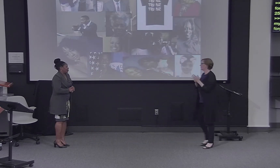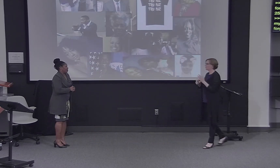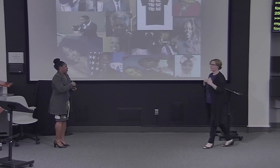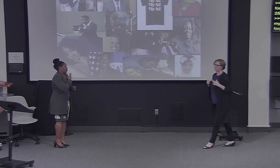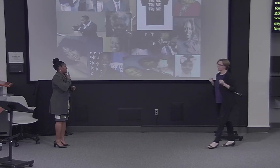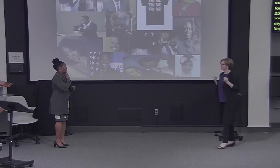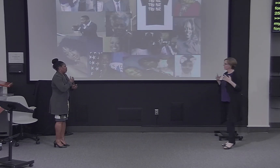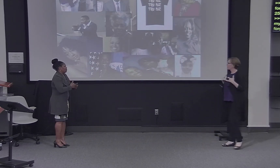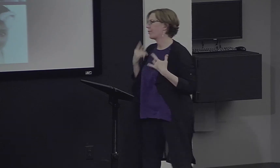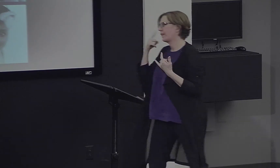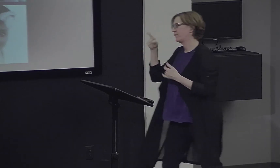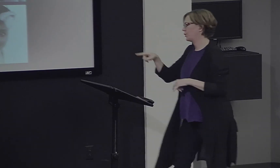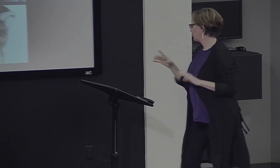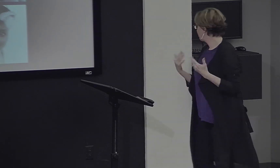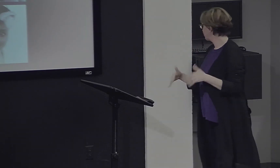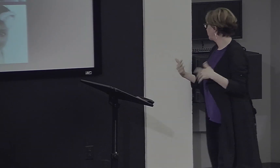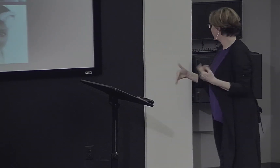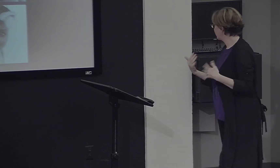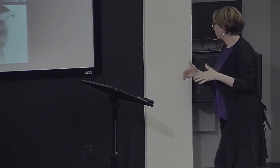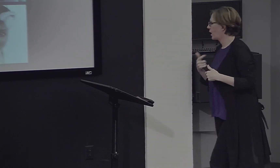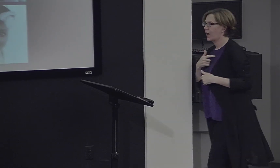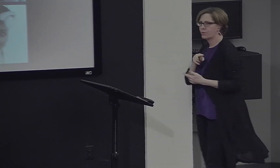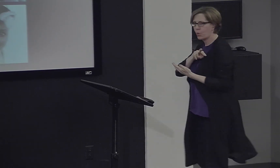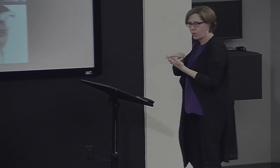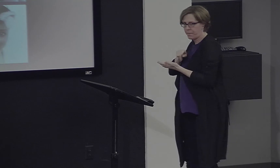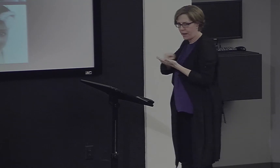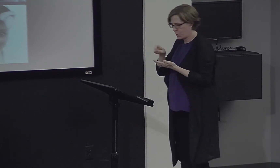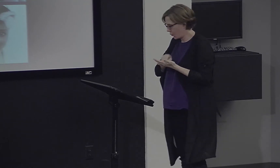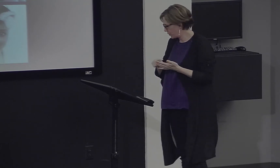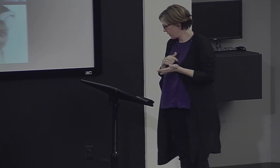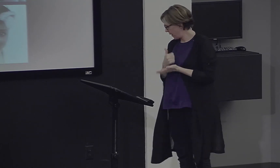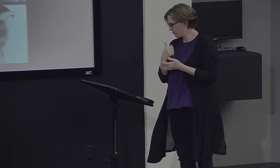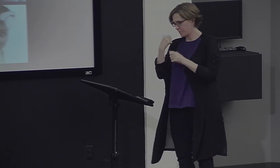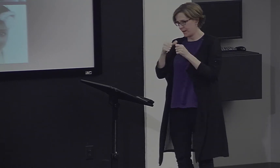Really, this is rich research, and I'm so thrilled for you.